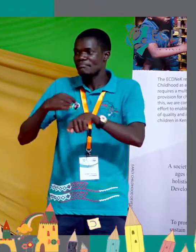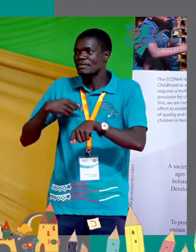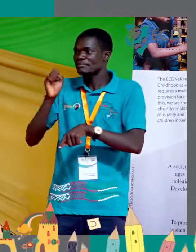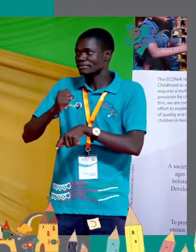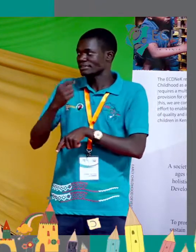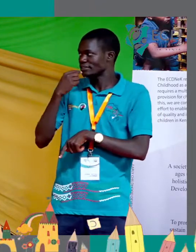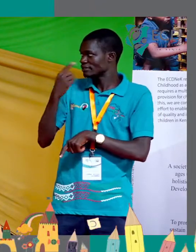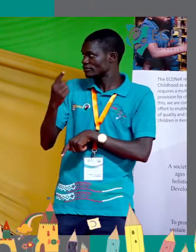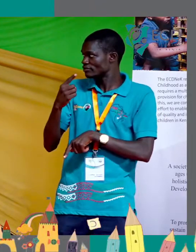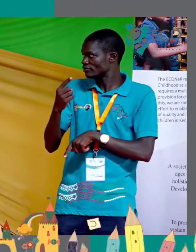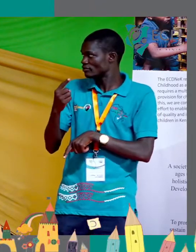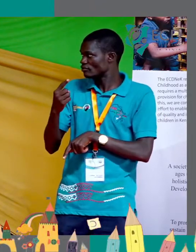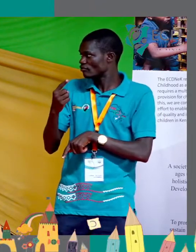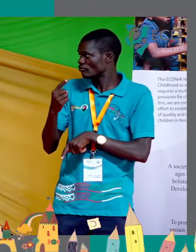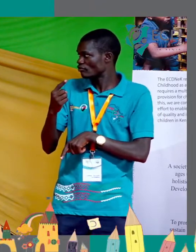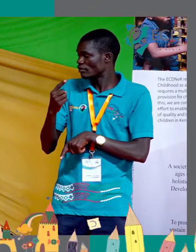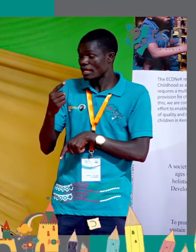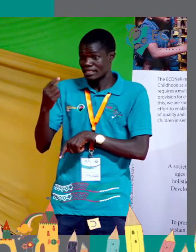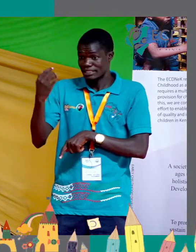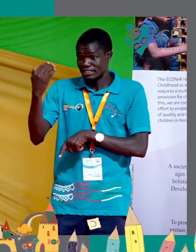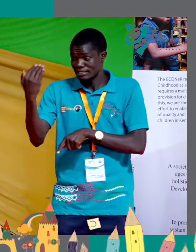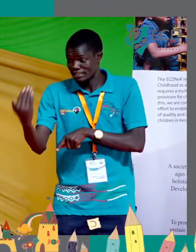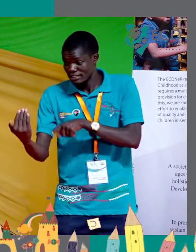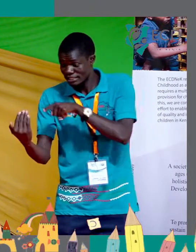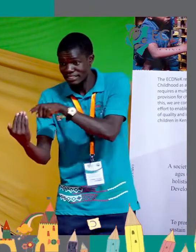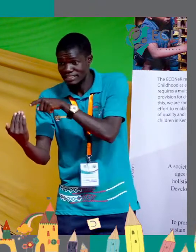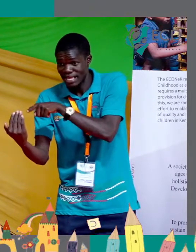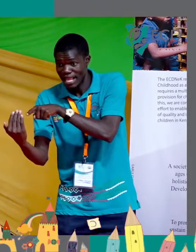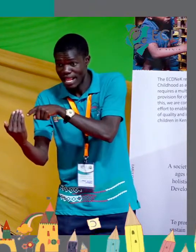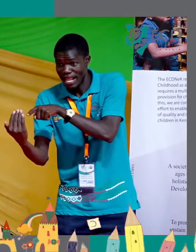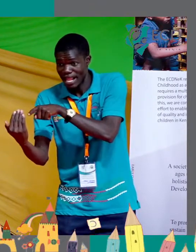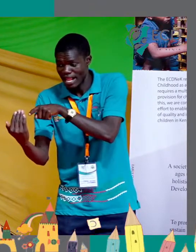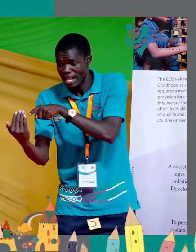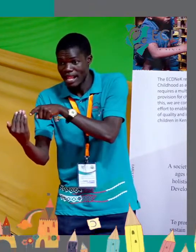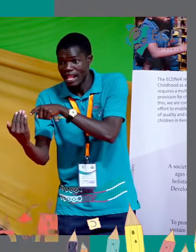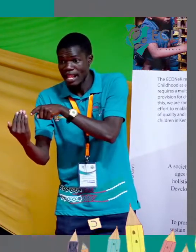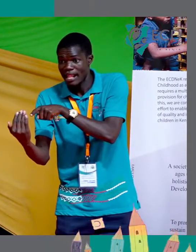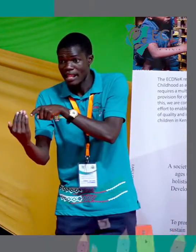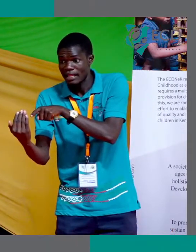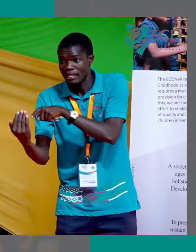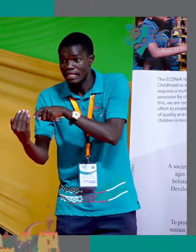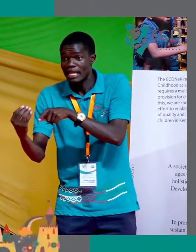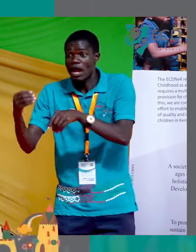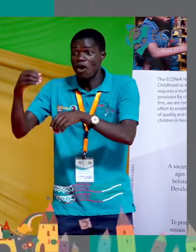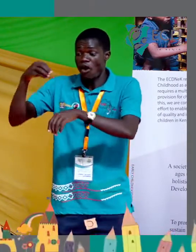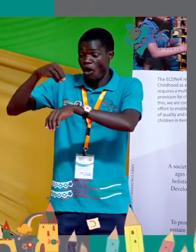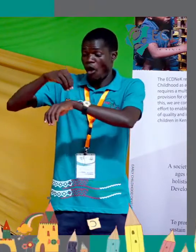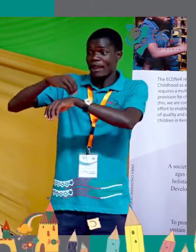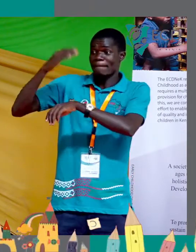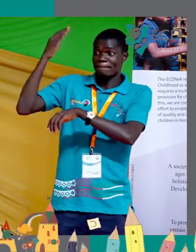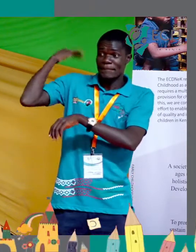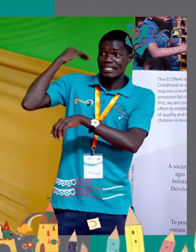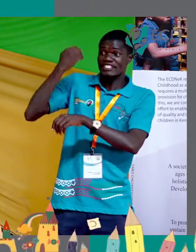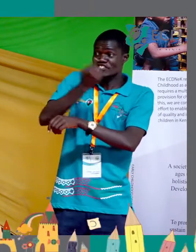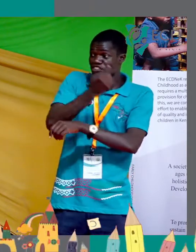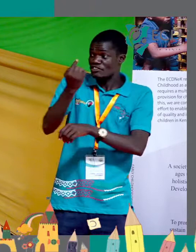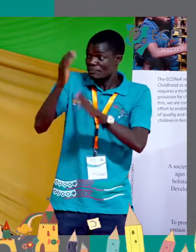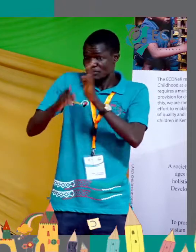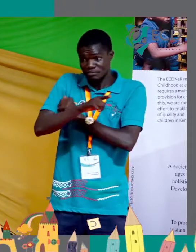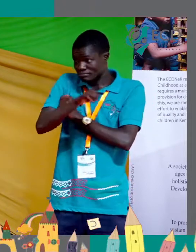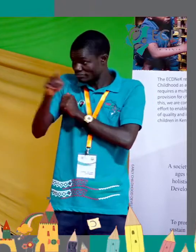I don't know how that a child is embedded on the back of each one of us. So he said I should start by saying